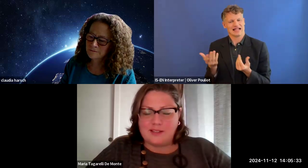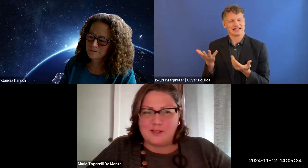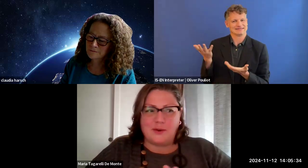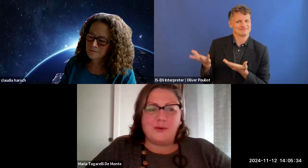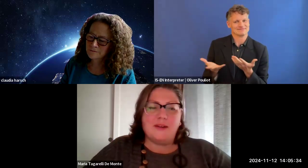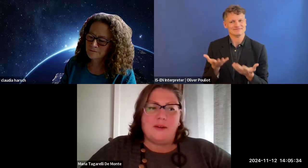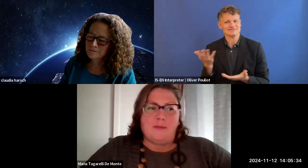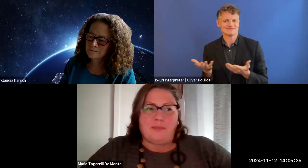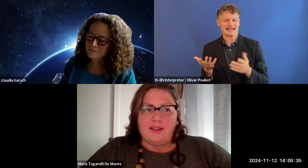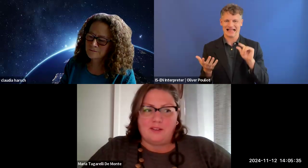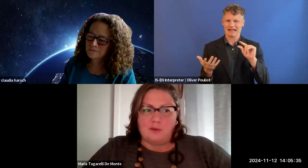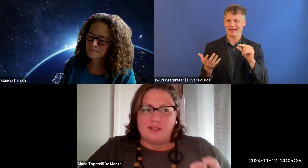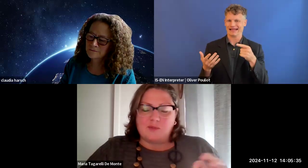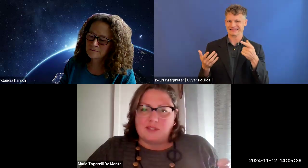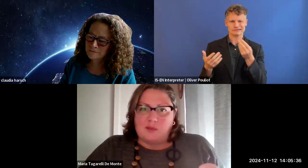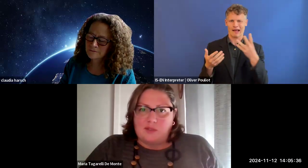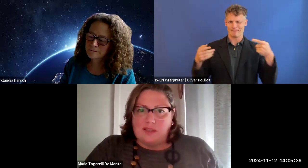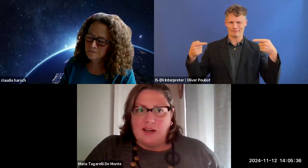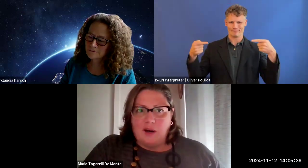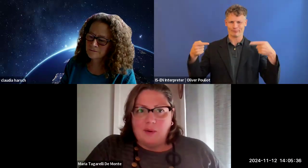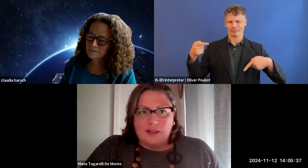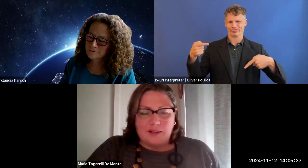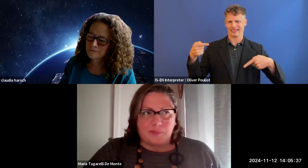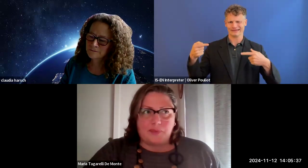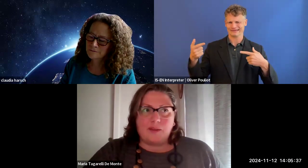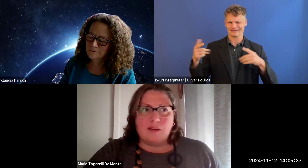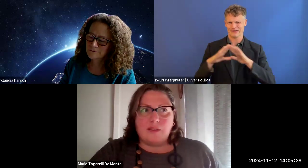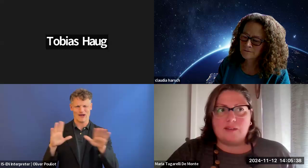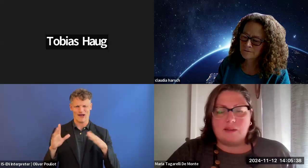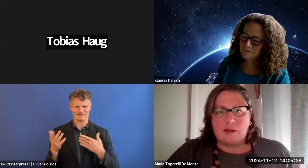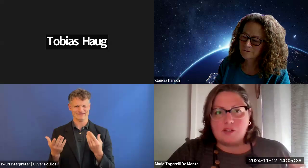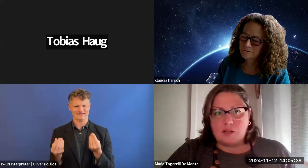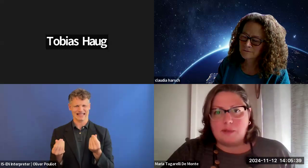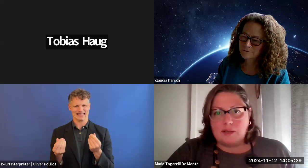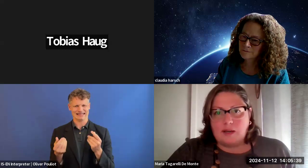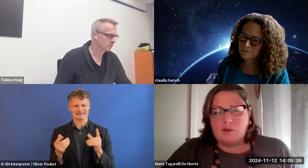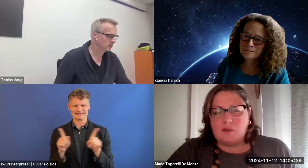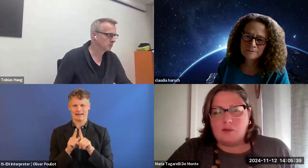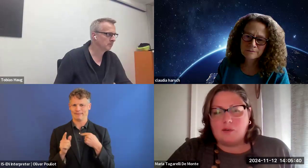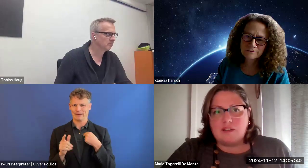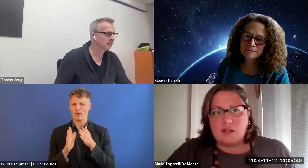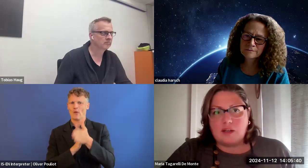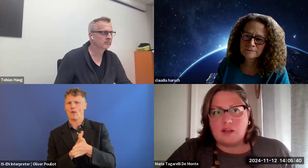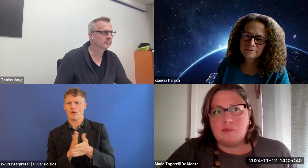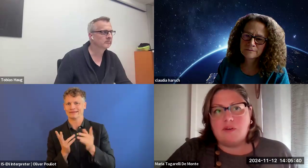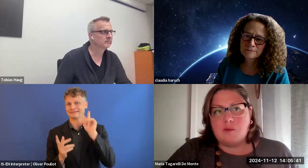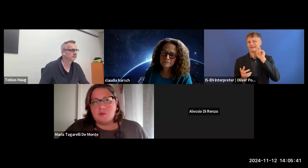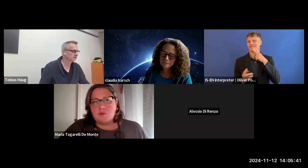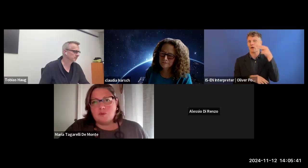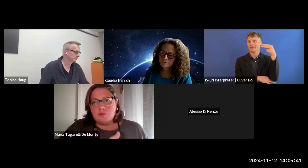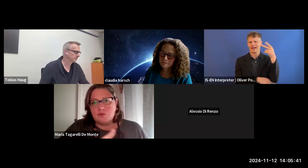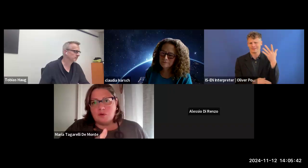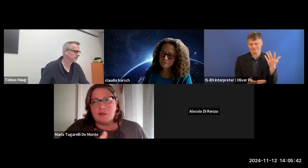out of place. So it's always interesting to see how things can actually be, how the CFR can actually